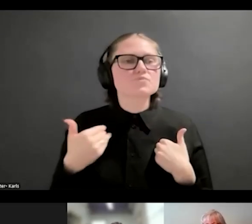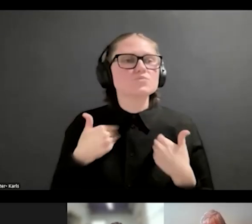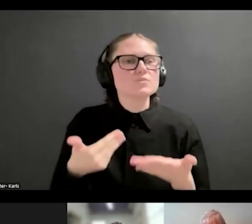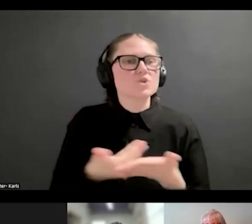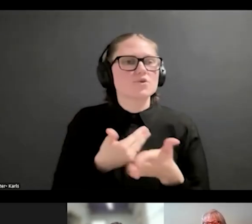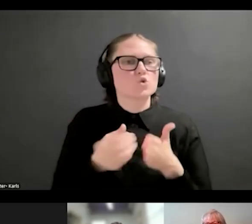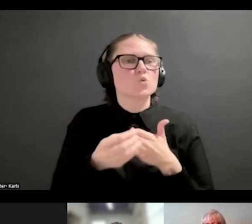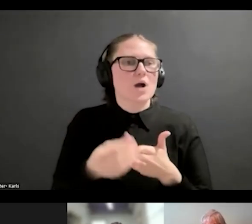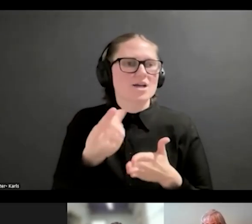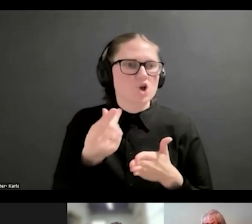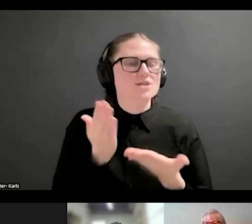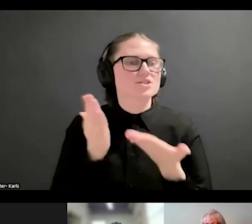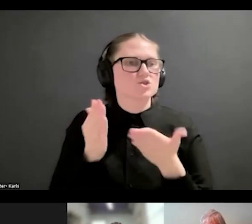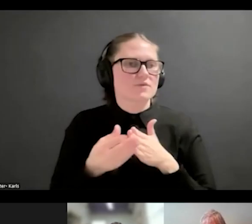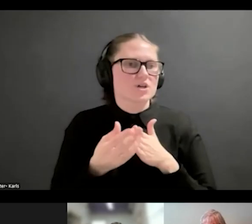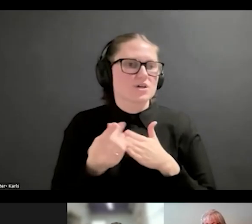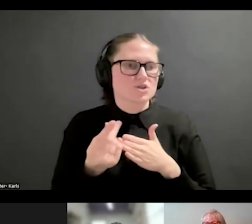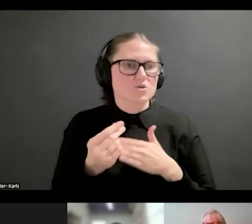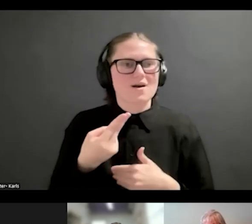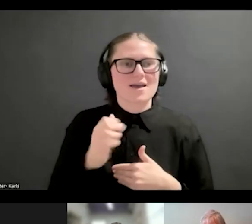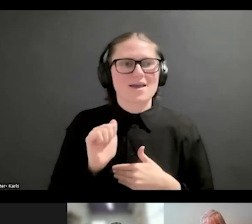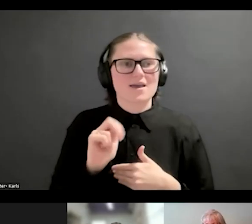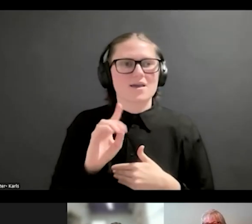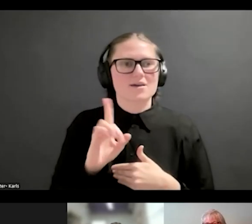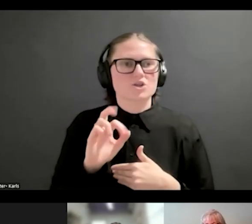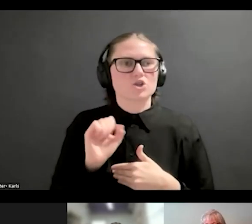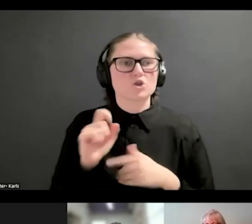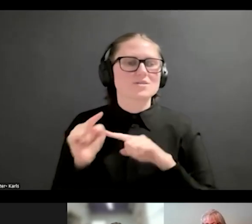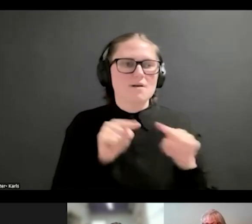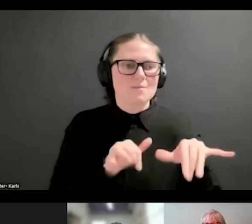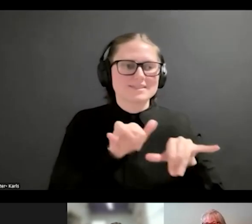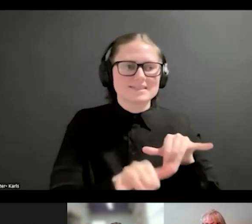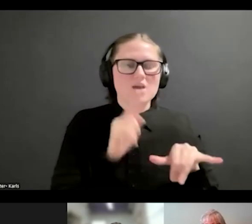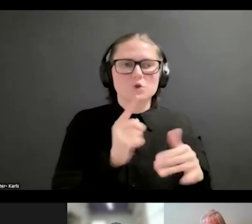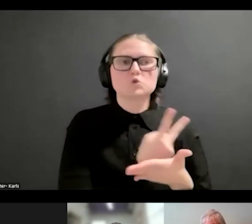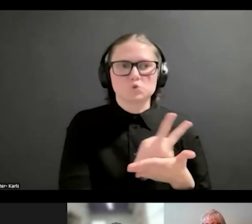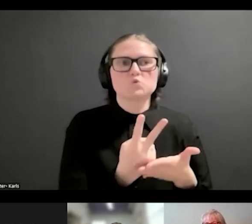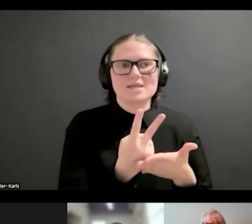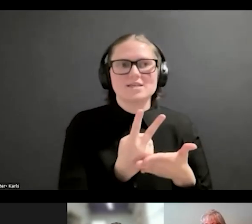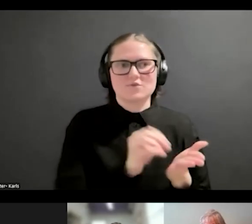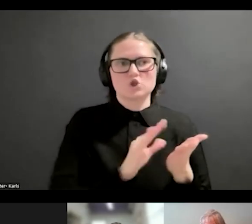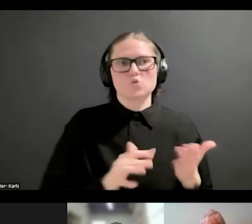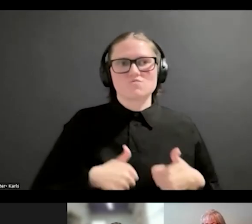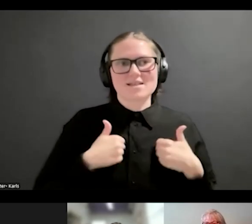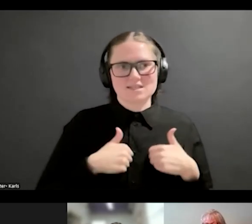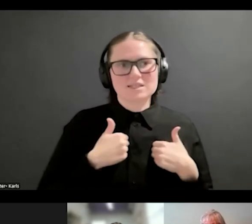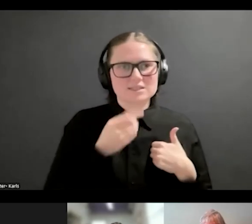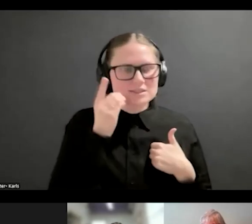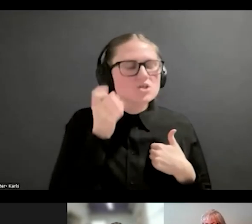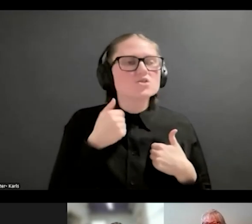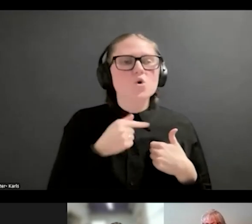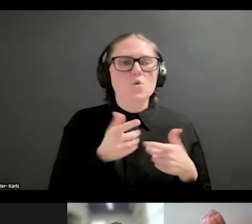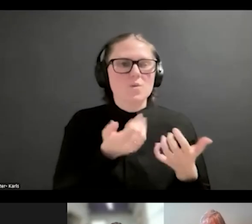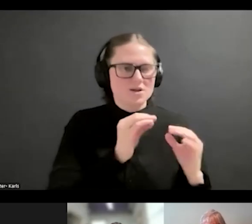dog and service dog handlers come stay with us and the student residents for a 2-week period of time. And we also would like to